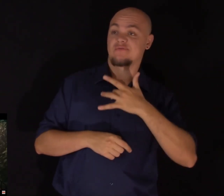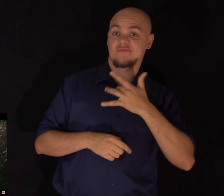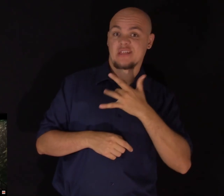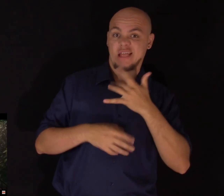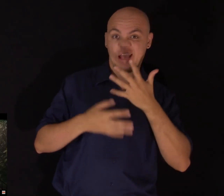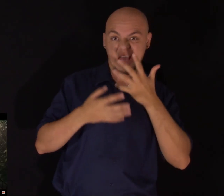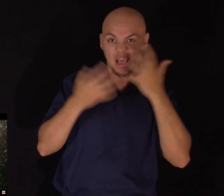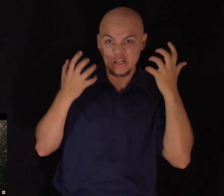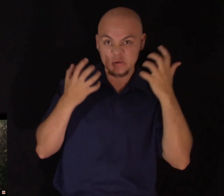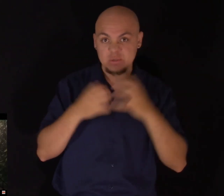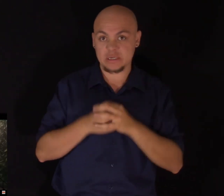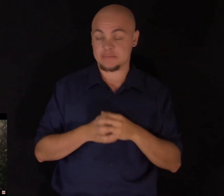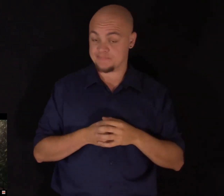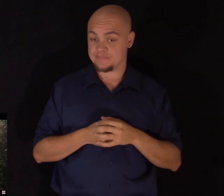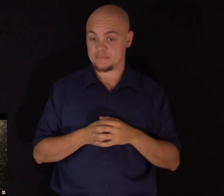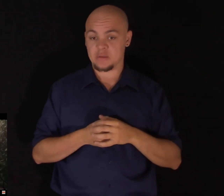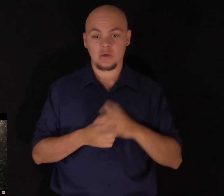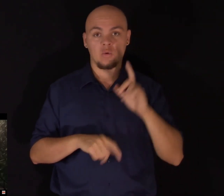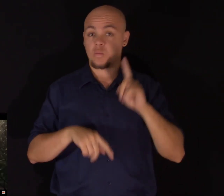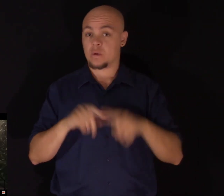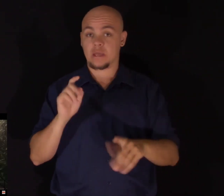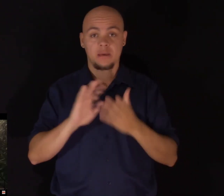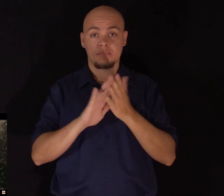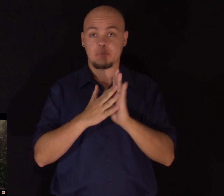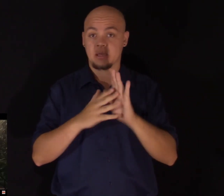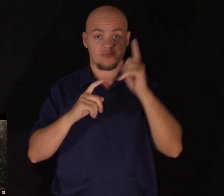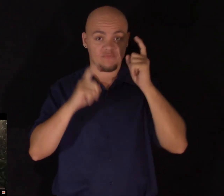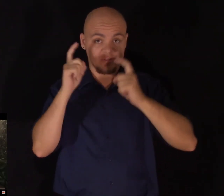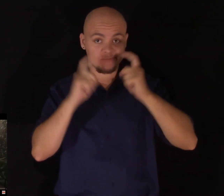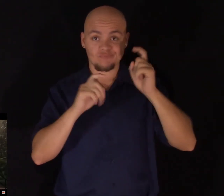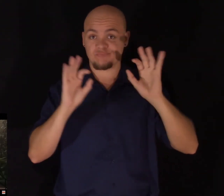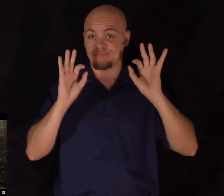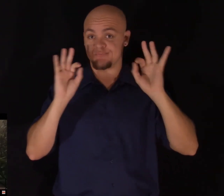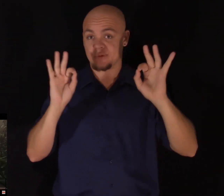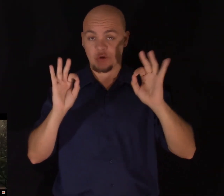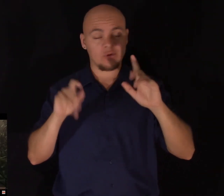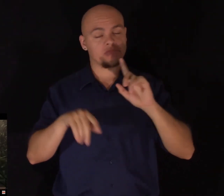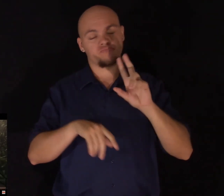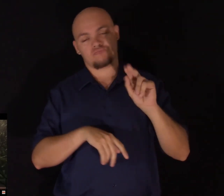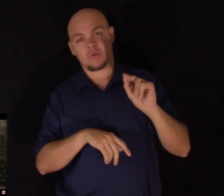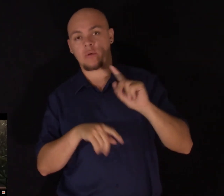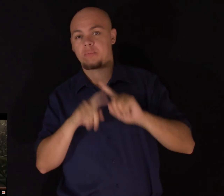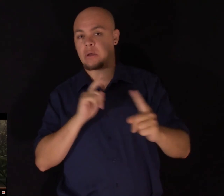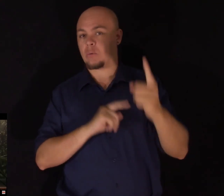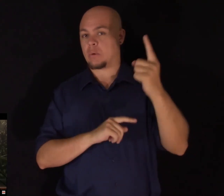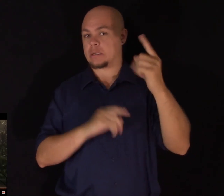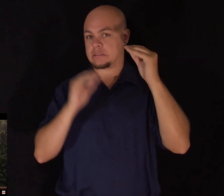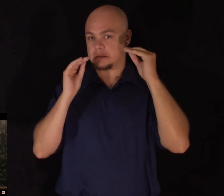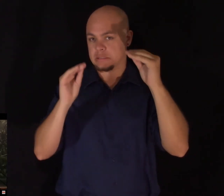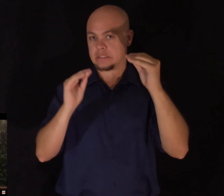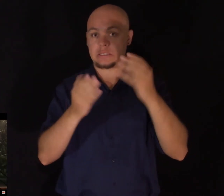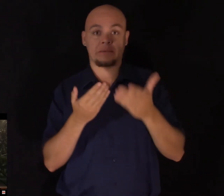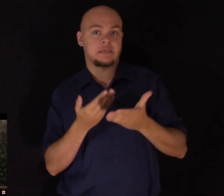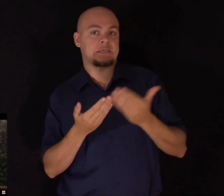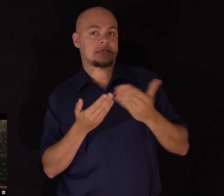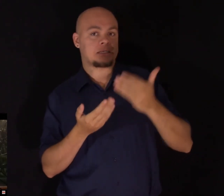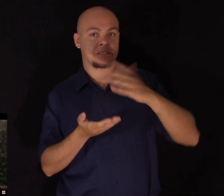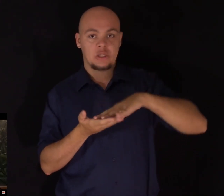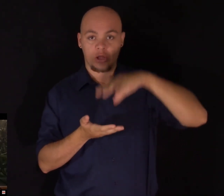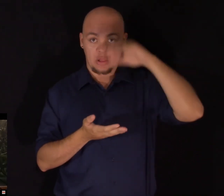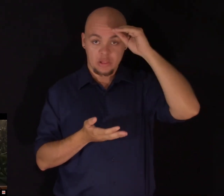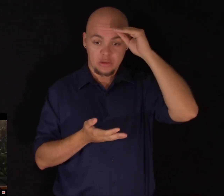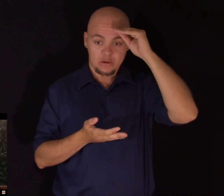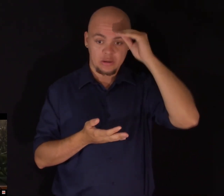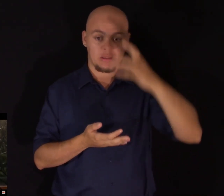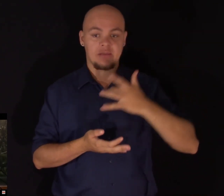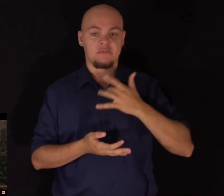And we're not all going to become facial expression experts overnight here, but there's one I can teach you that's very dangerous and that's easy to learn, and that's the expression of